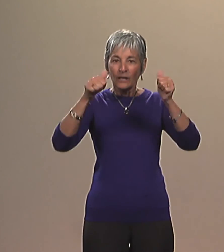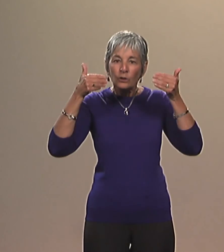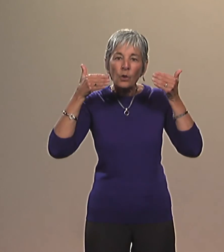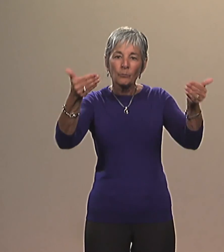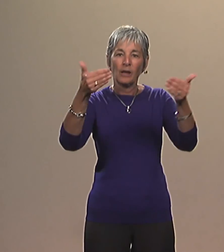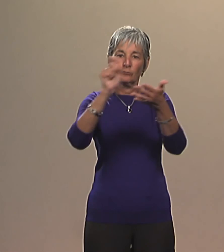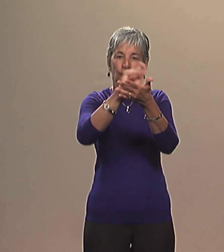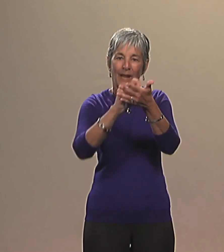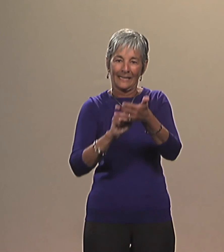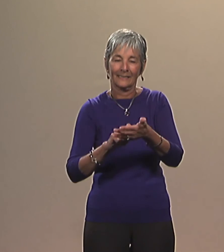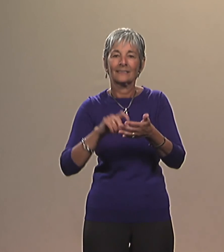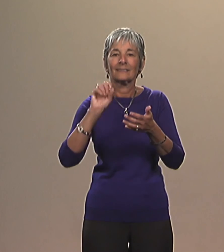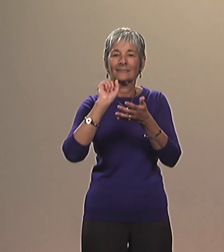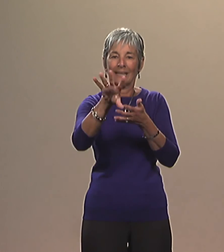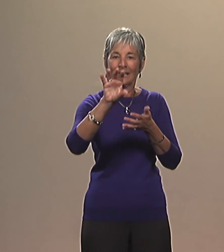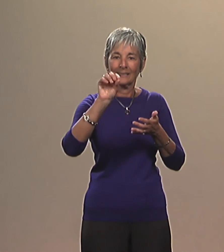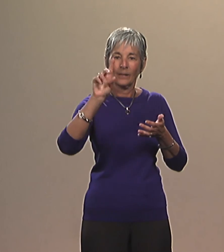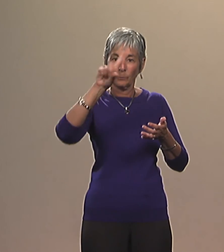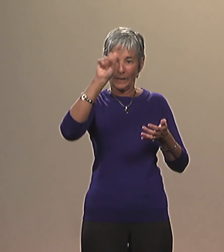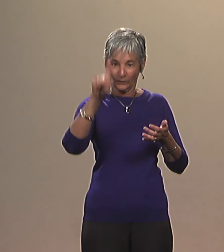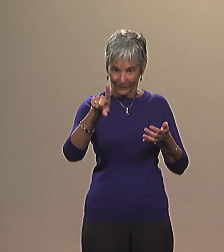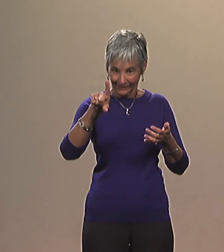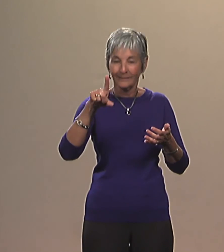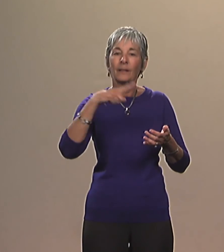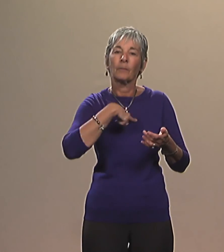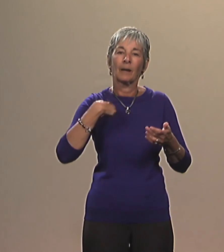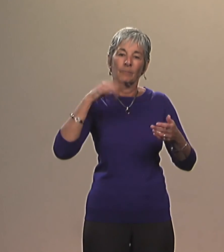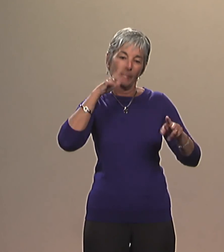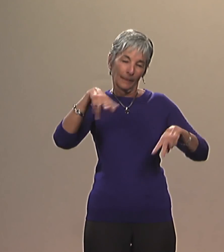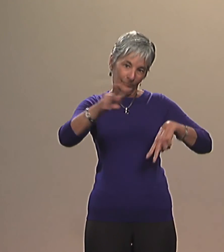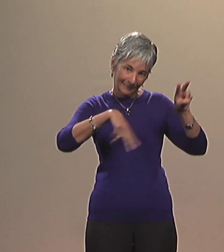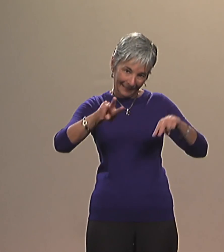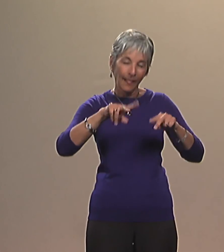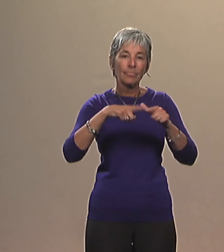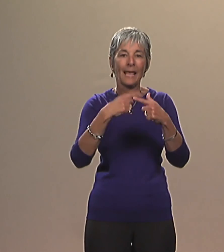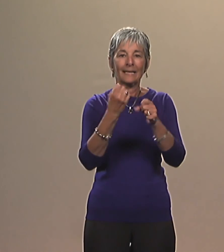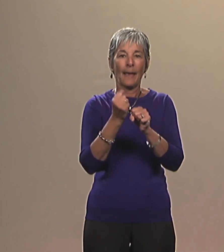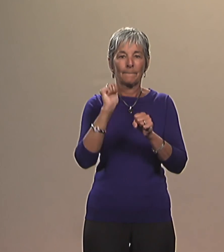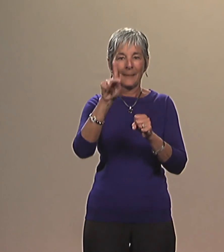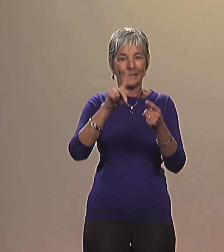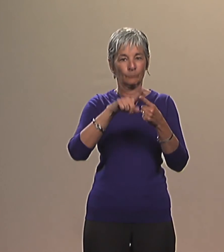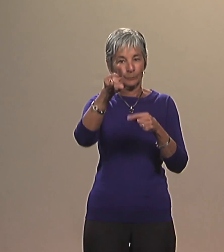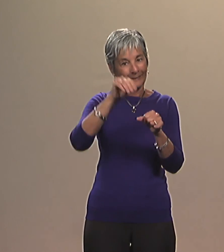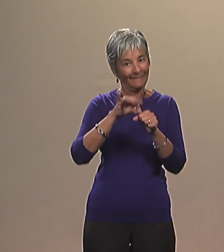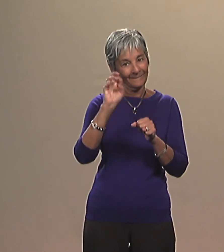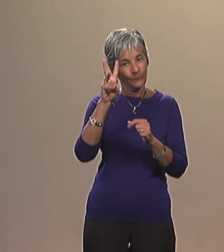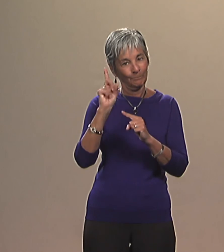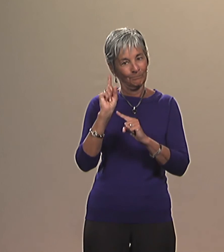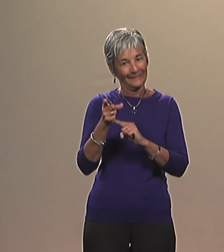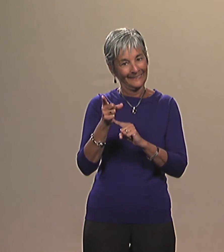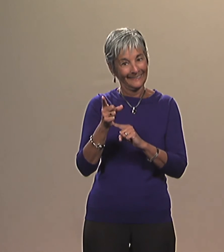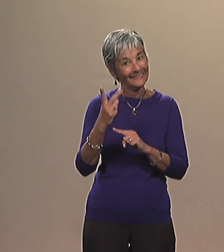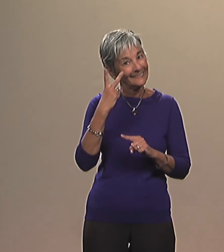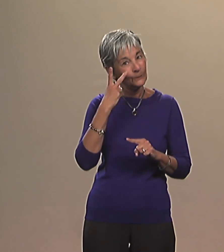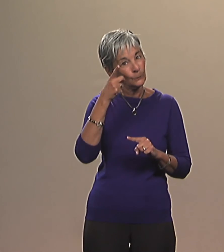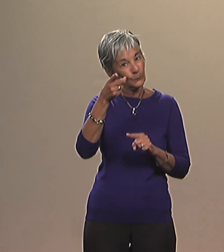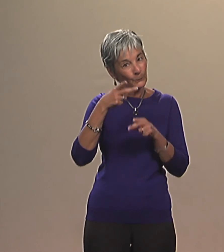You can write them down and send them in, and we will review them and get back to you in just a few minutes. See you